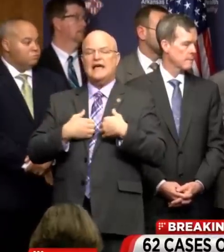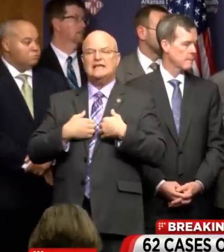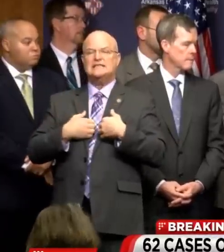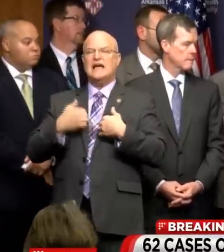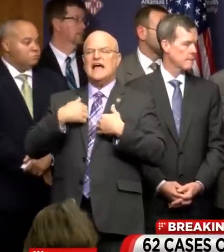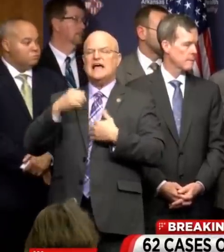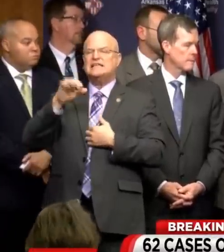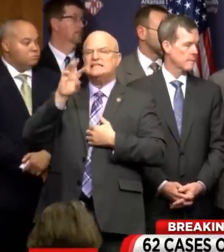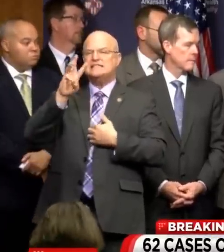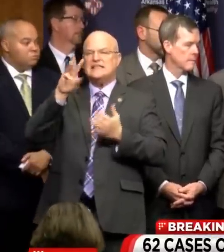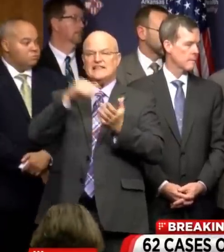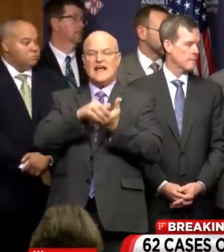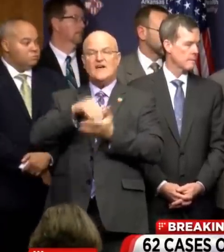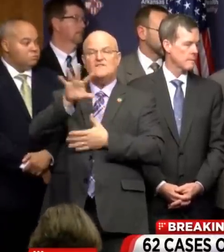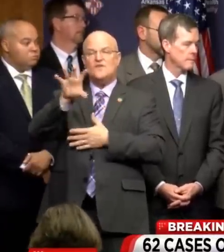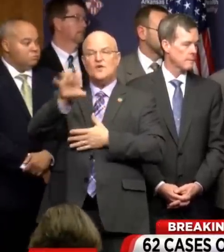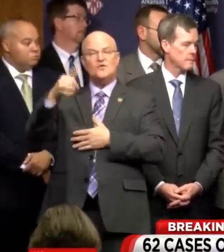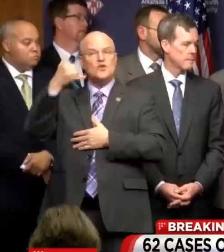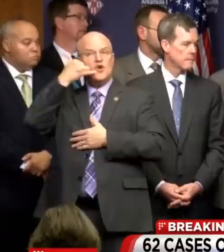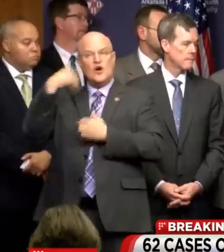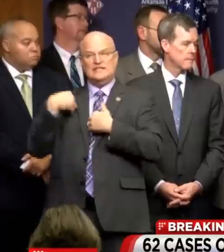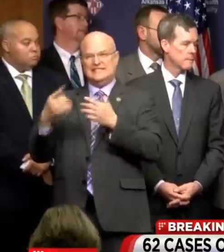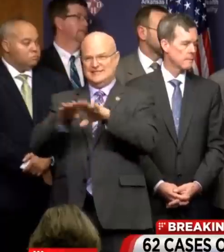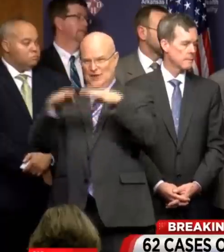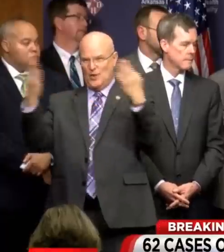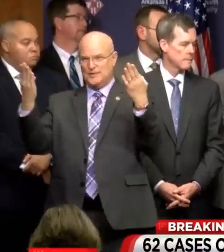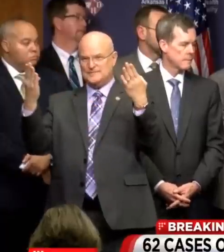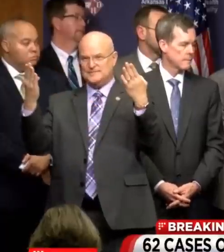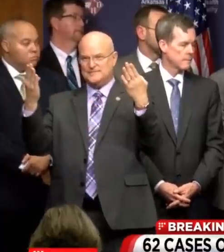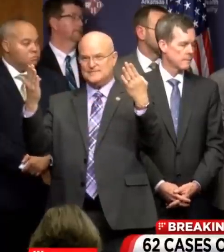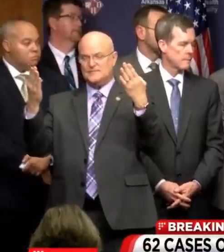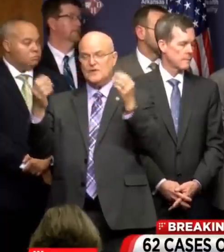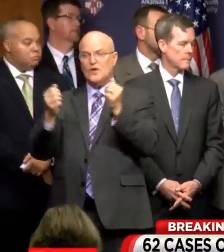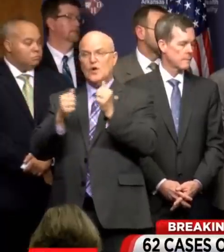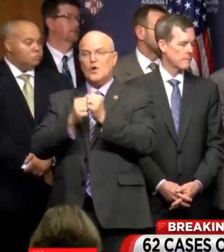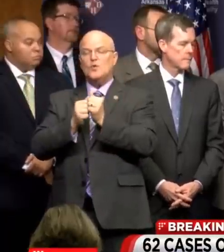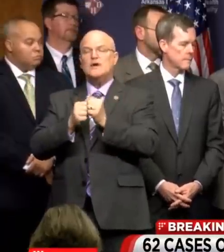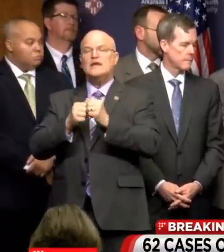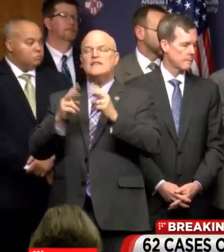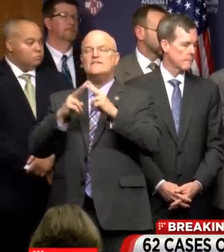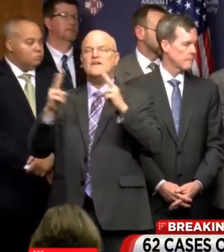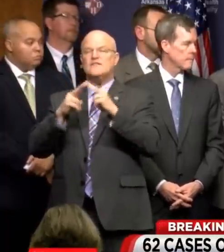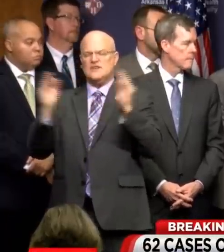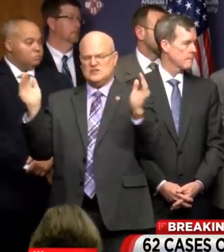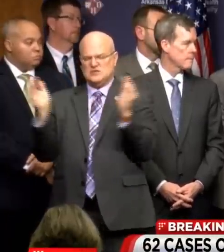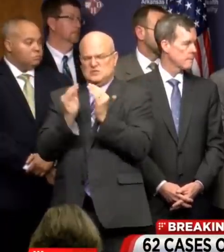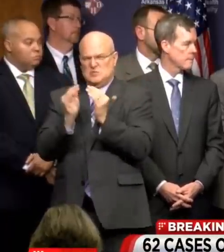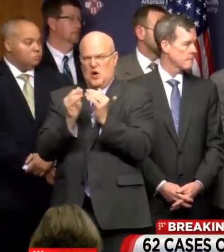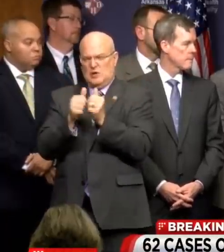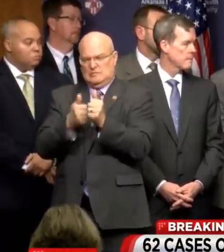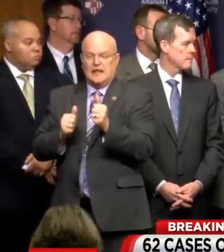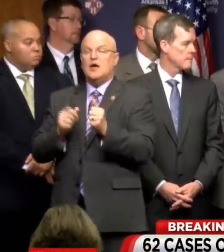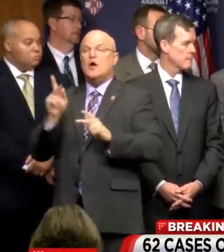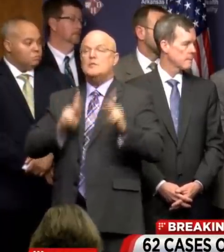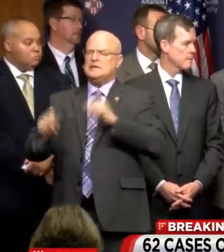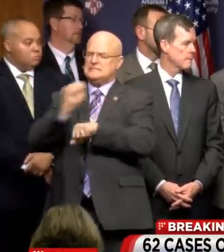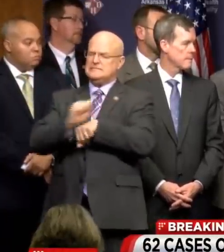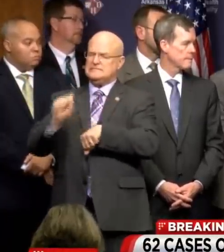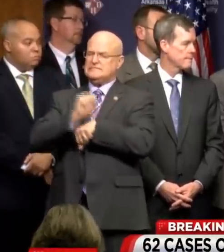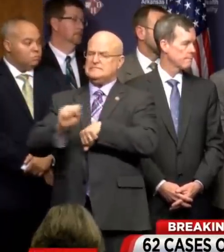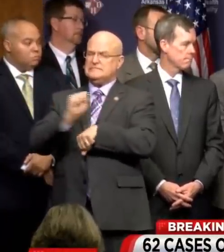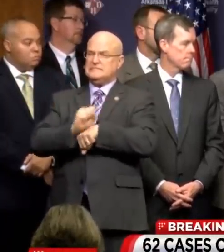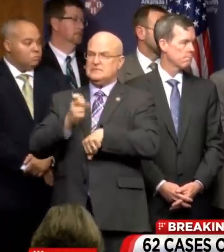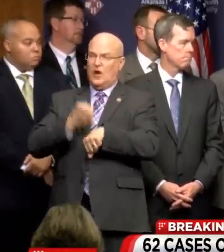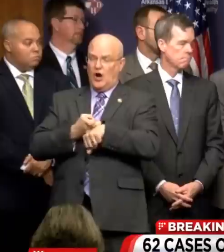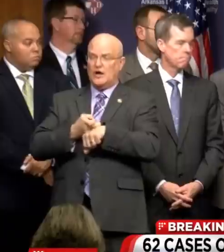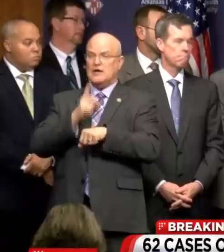over 6,400 calls since it opened, with a very small backlog. So people are working very